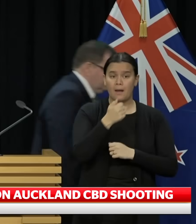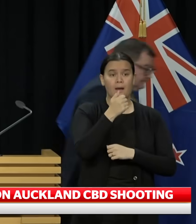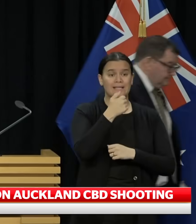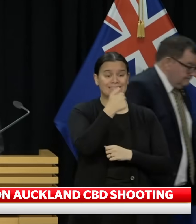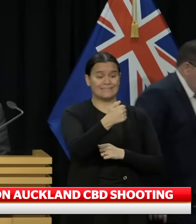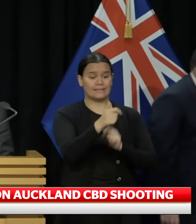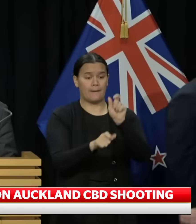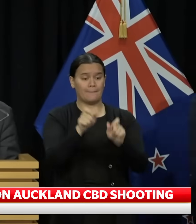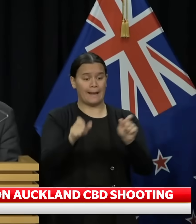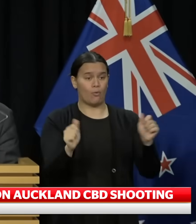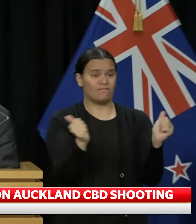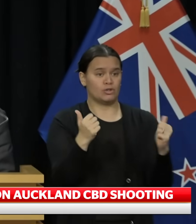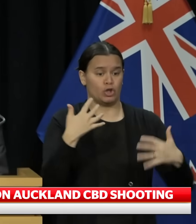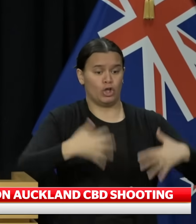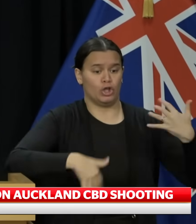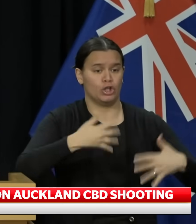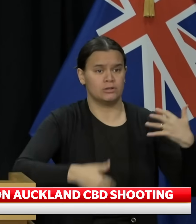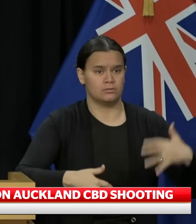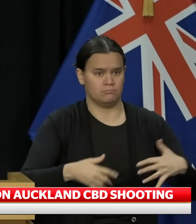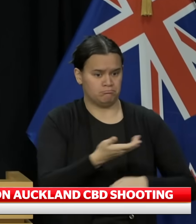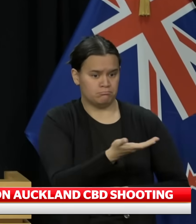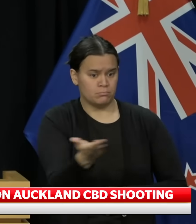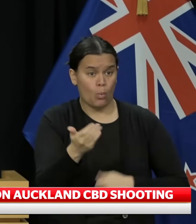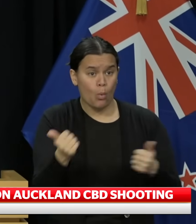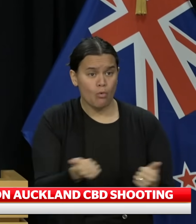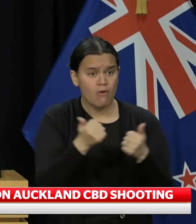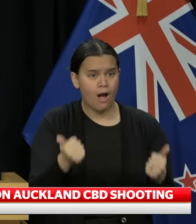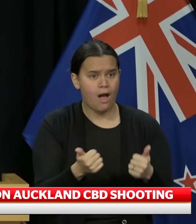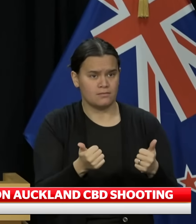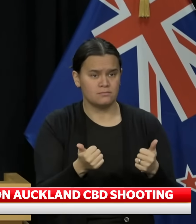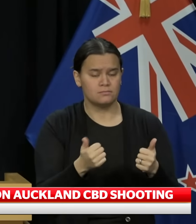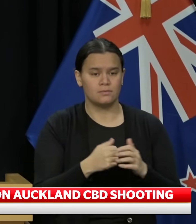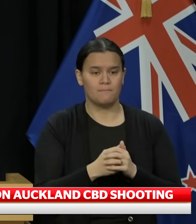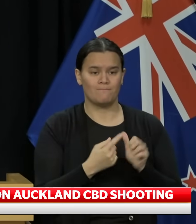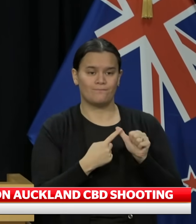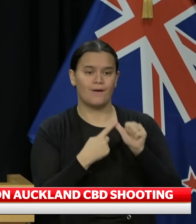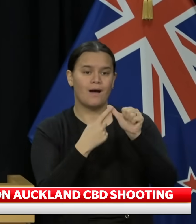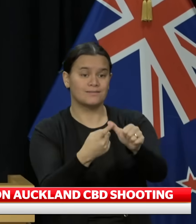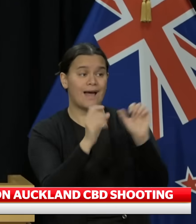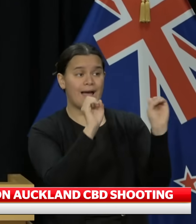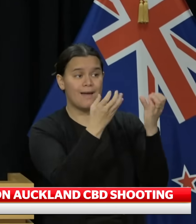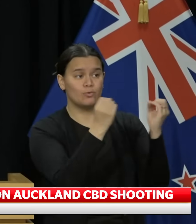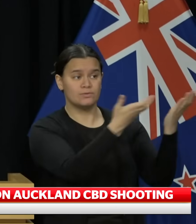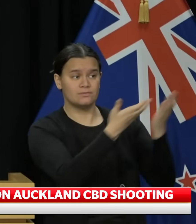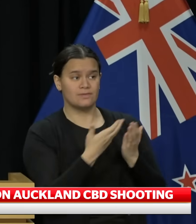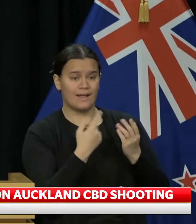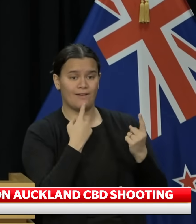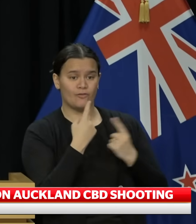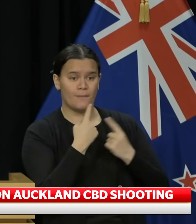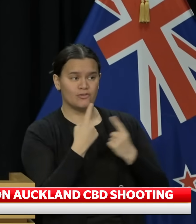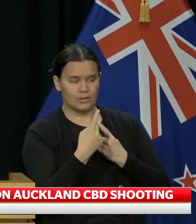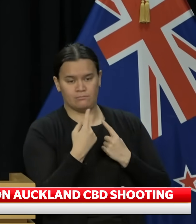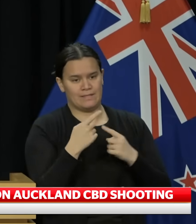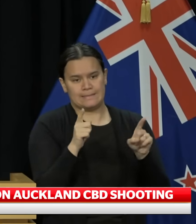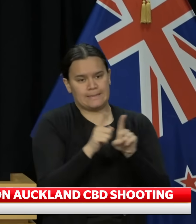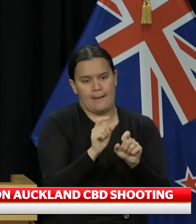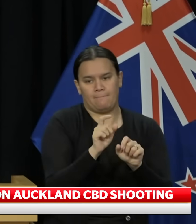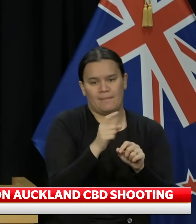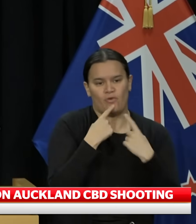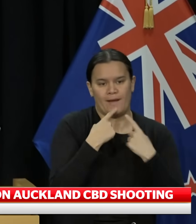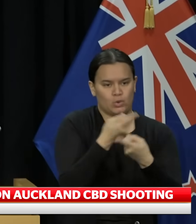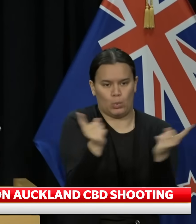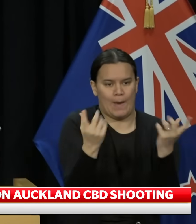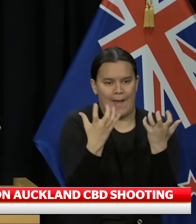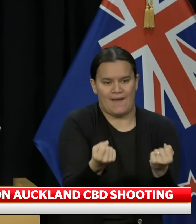who were injured? I haven't got any further detail other than what the ambulance teams have provided so far publicly. We've already seen images